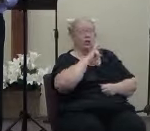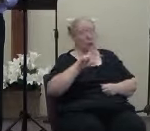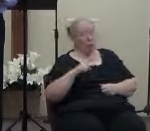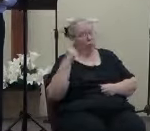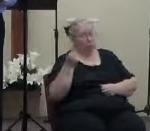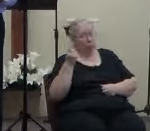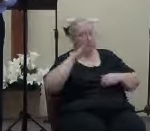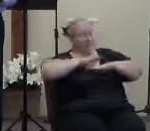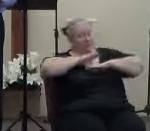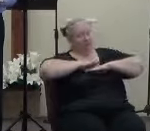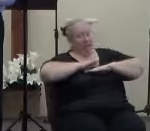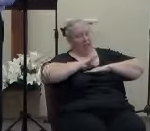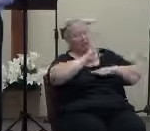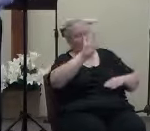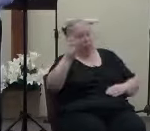satisfy your needs.